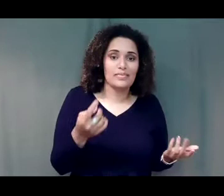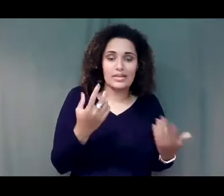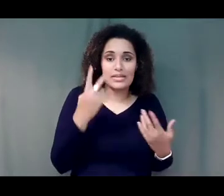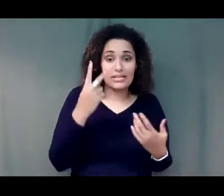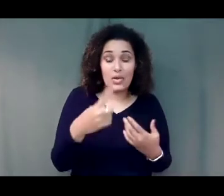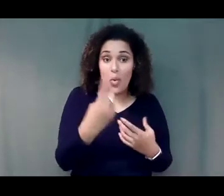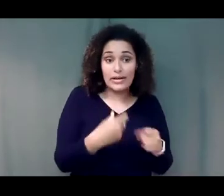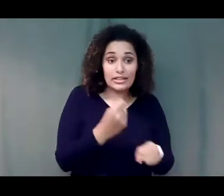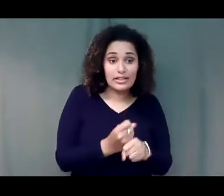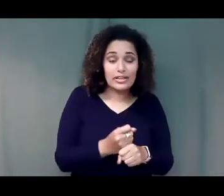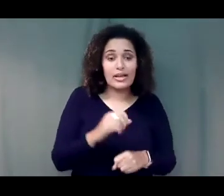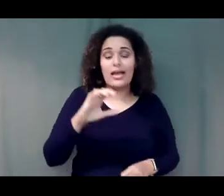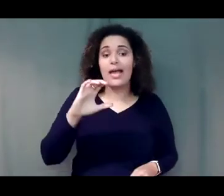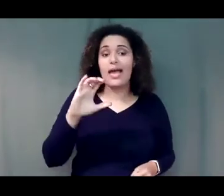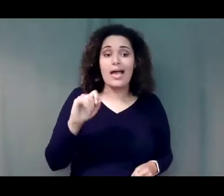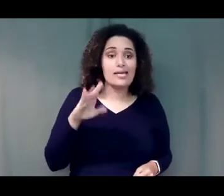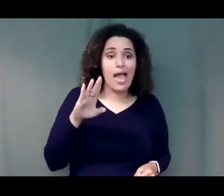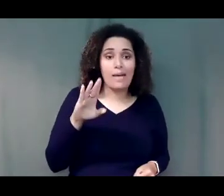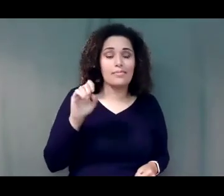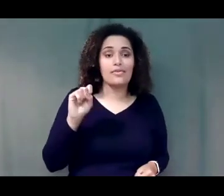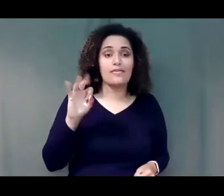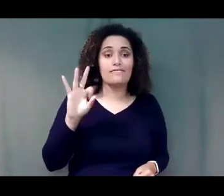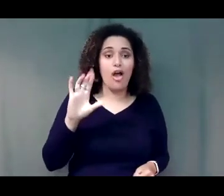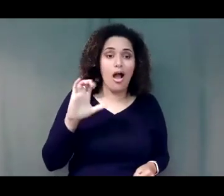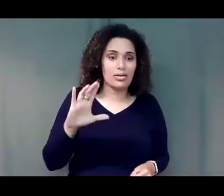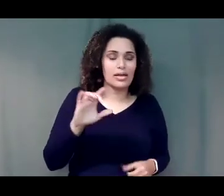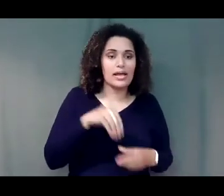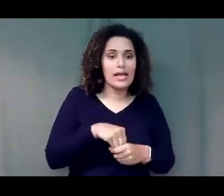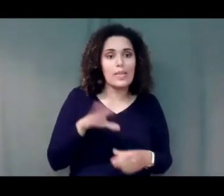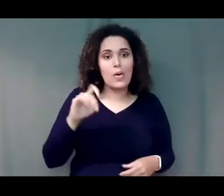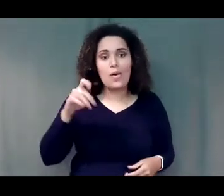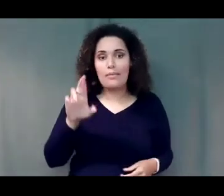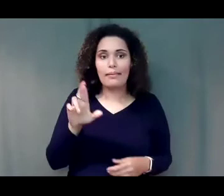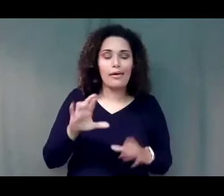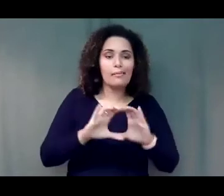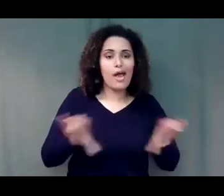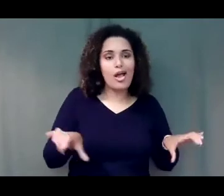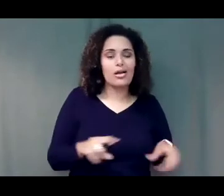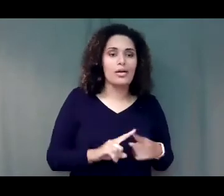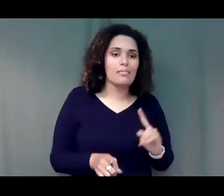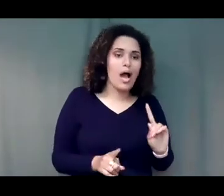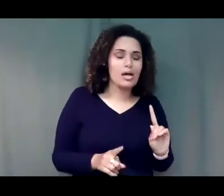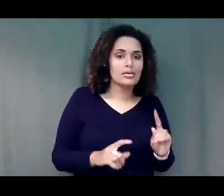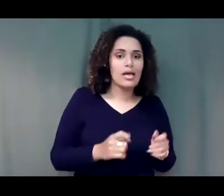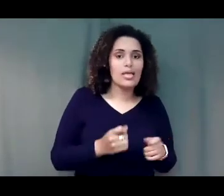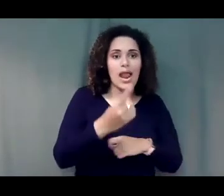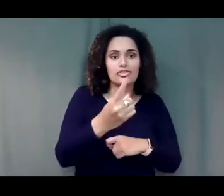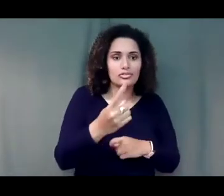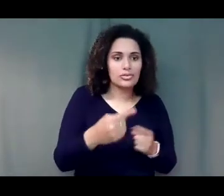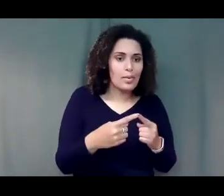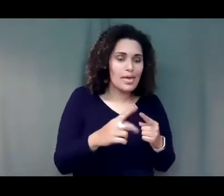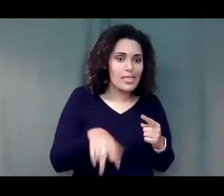Cabernet Franc in a certain Cooper's barrels is fantastic, and the Cab Sauv is like, okay. And then the next year it'll be the opposite.